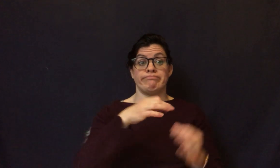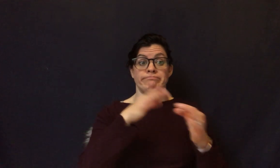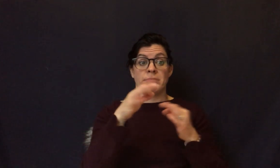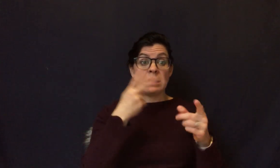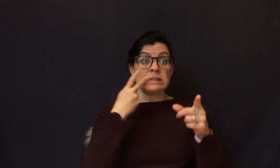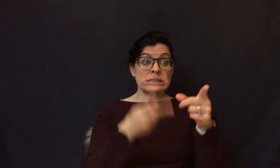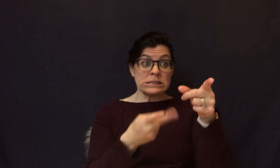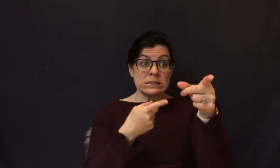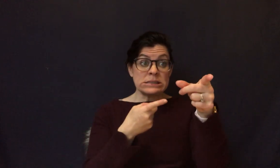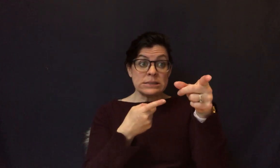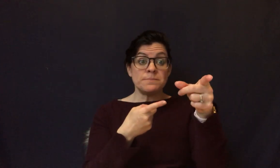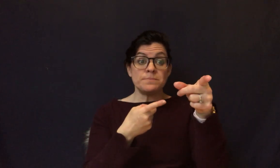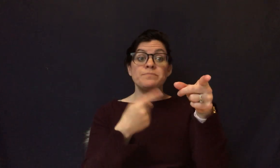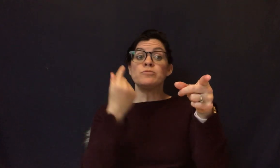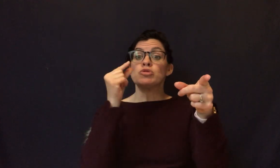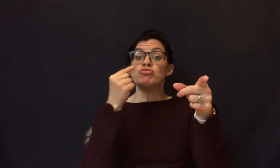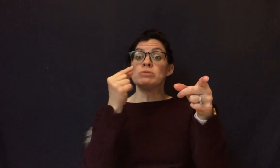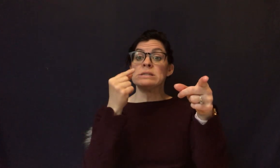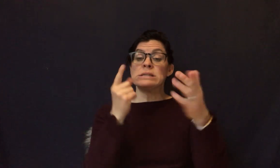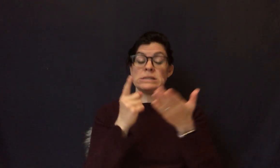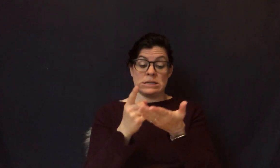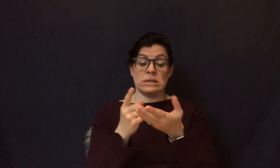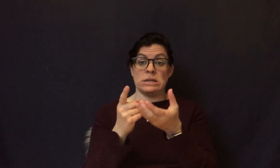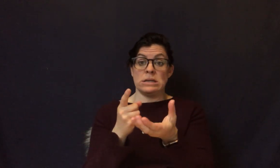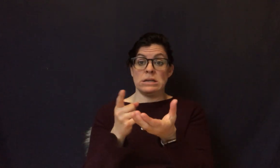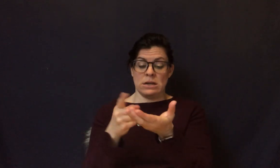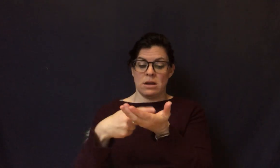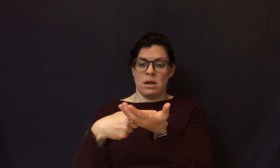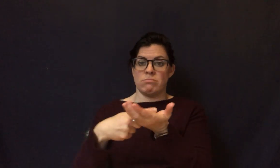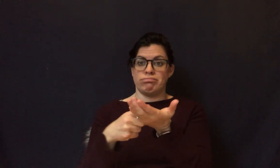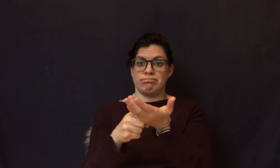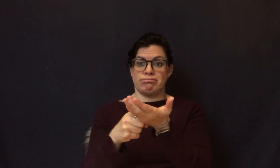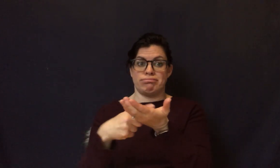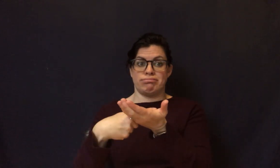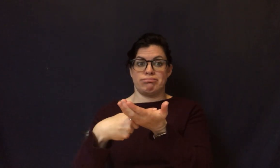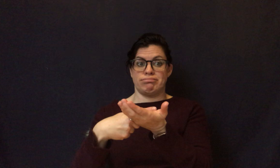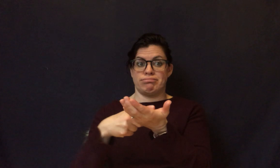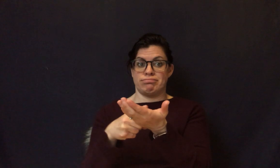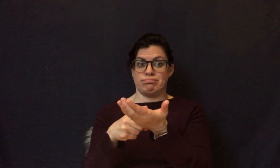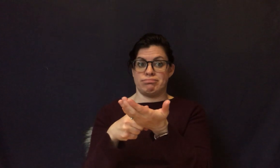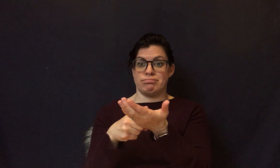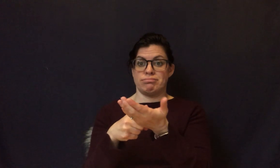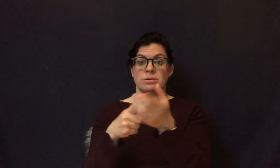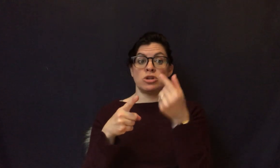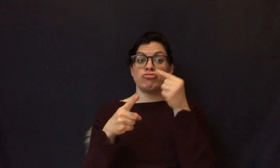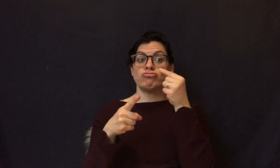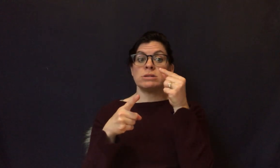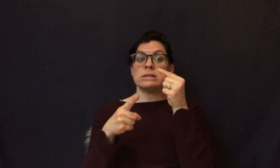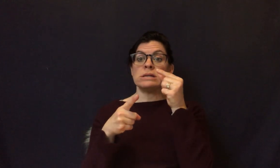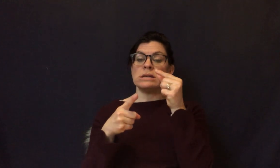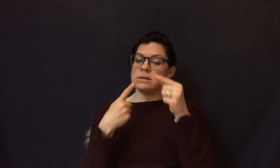say? What's this little green section say? It says full. Okay, what's this say?